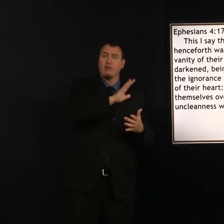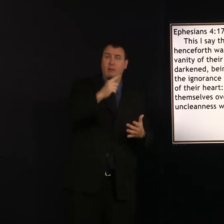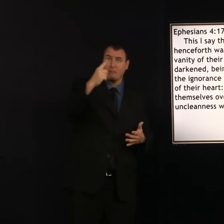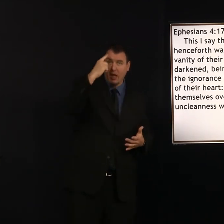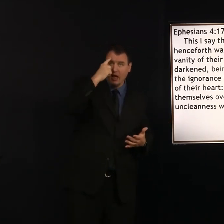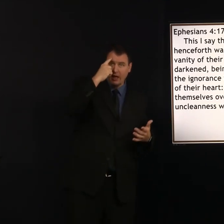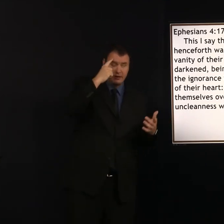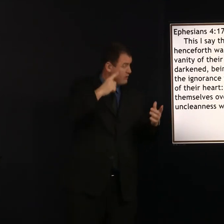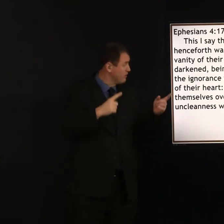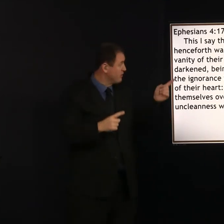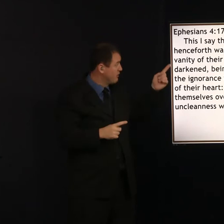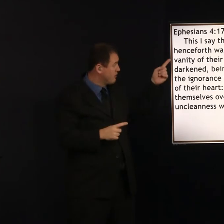But